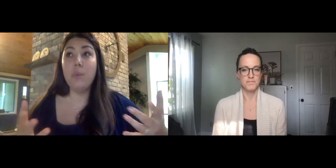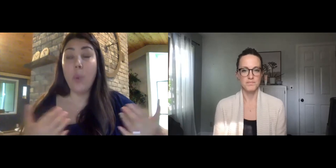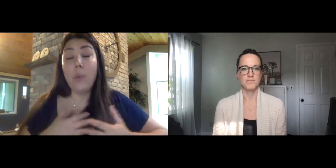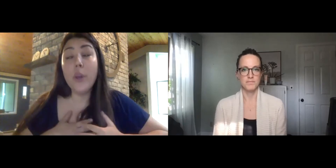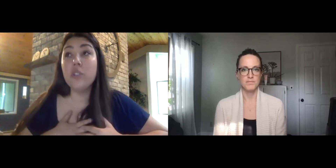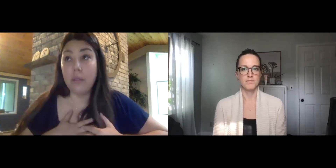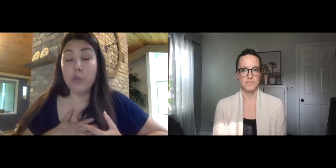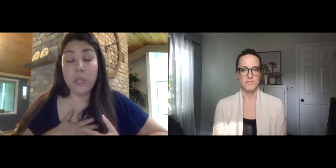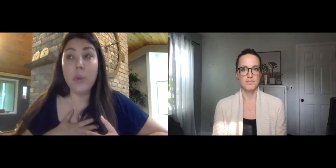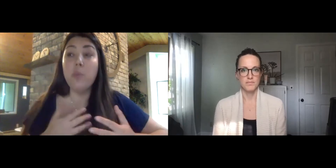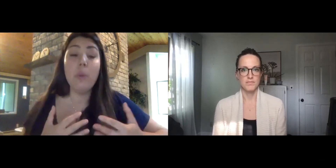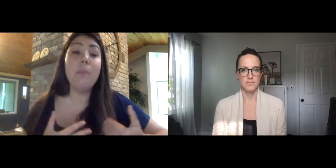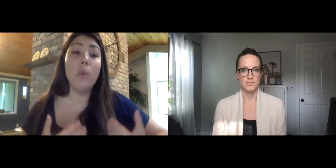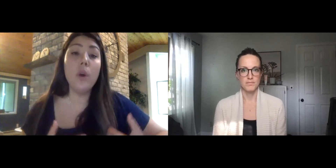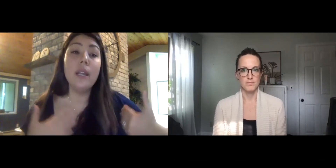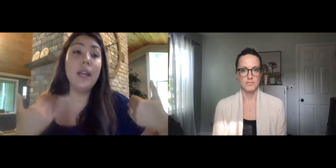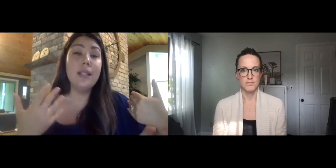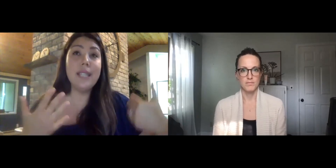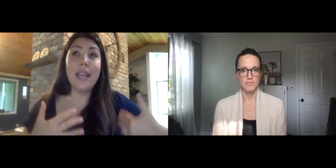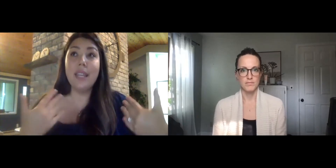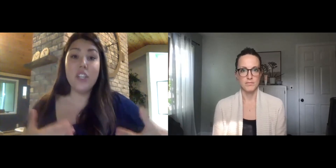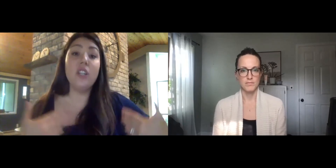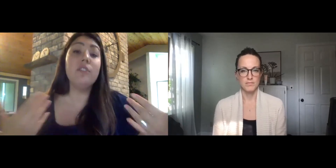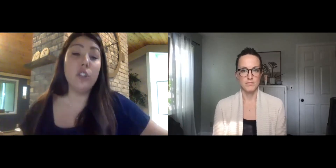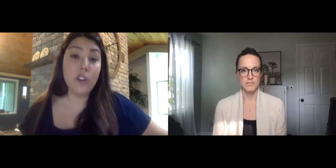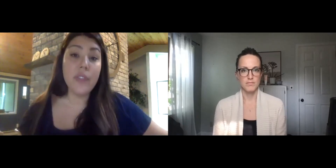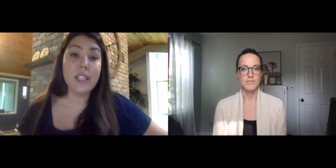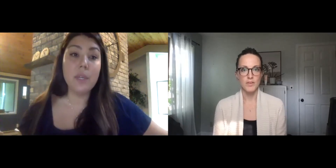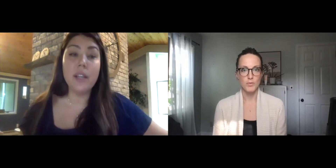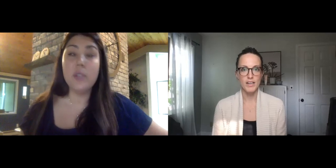And I truly wish more people would take the initiative to